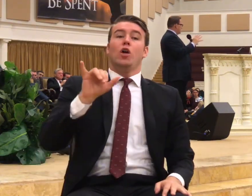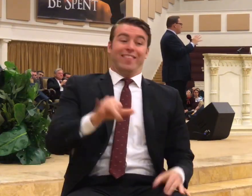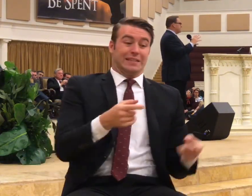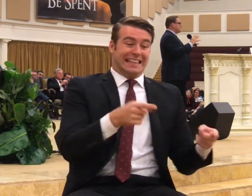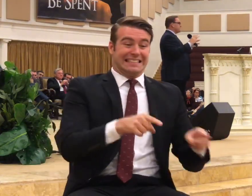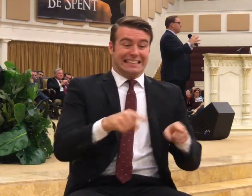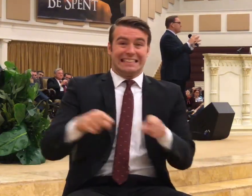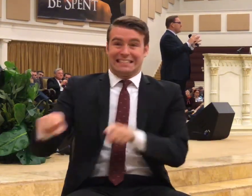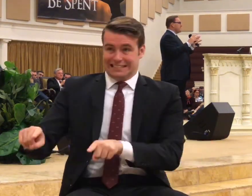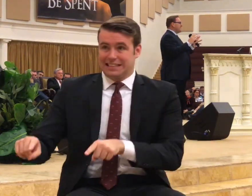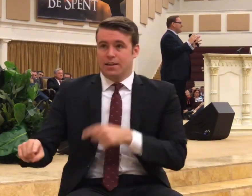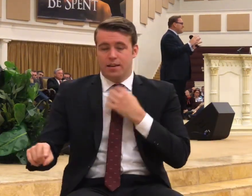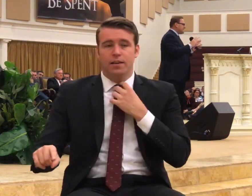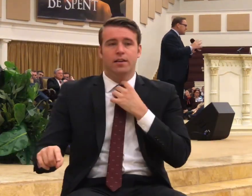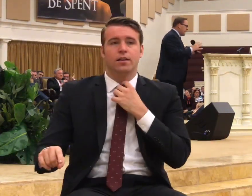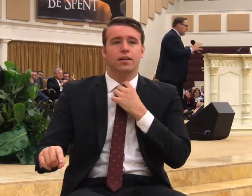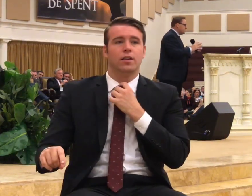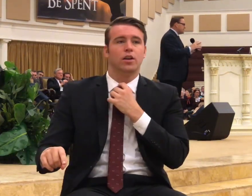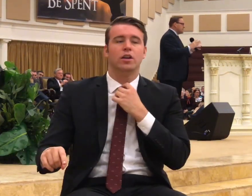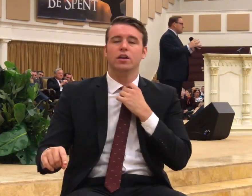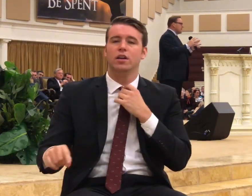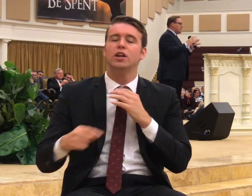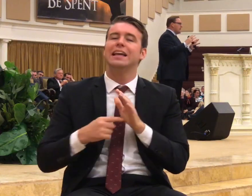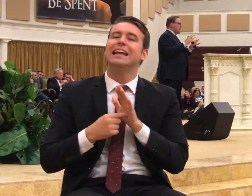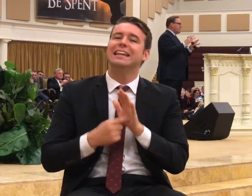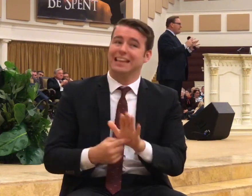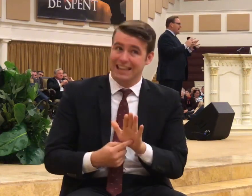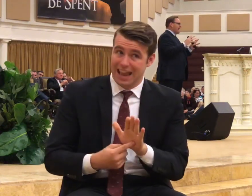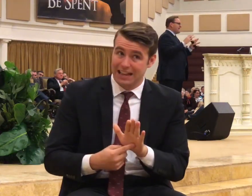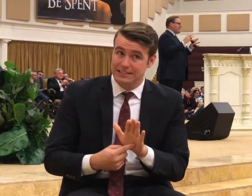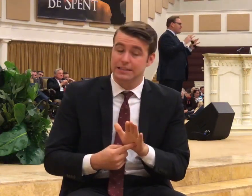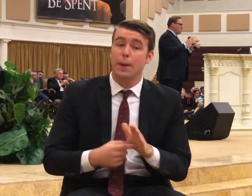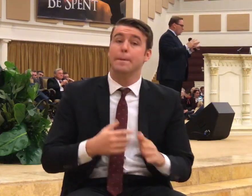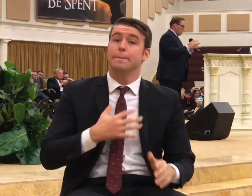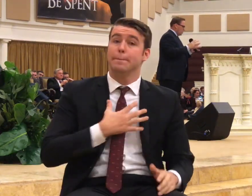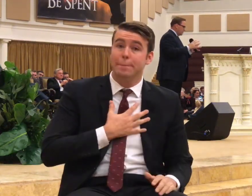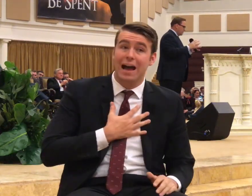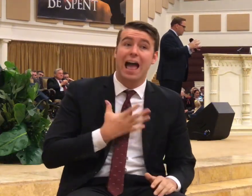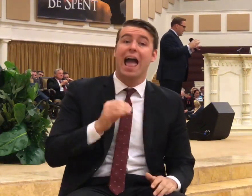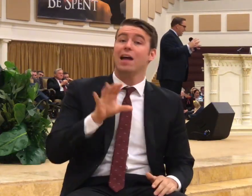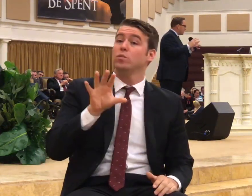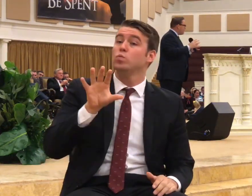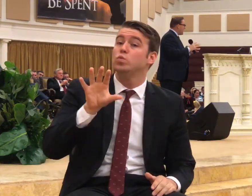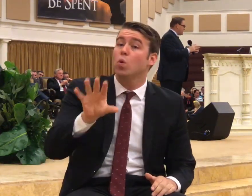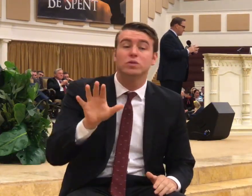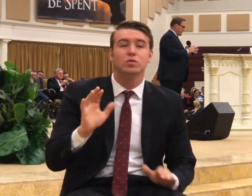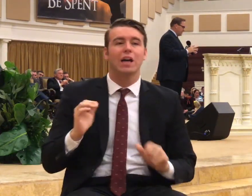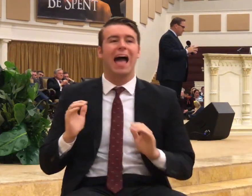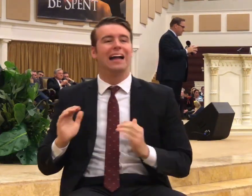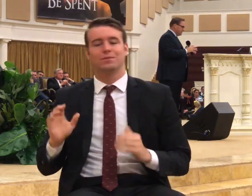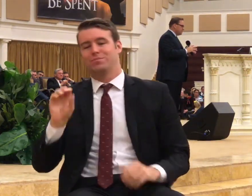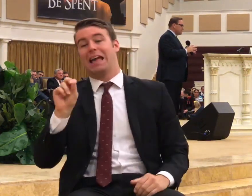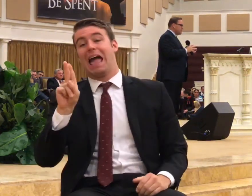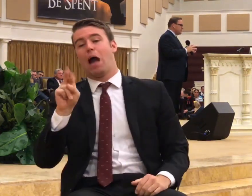These incidents indicate mine and yours, our